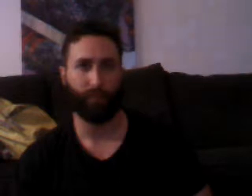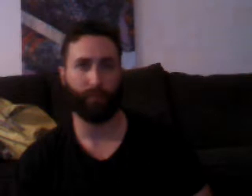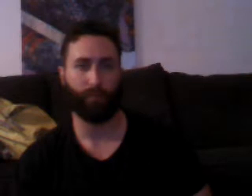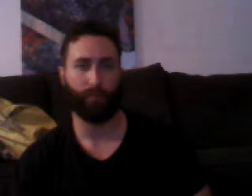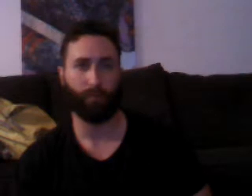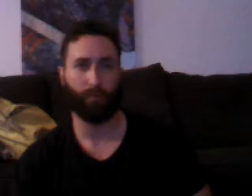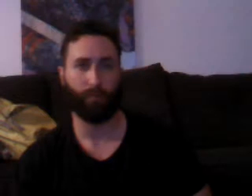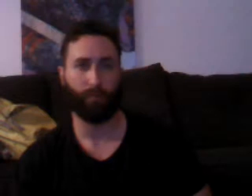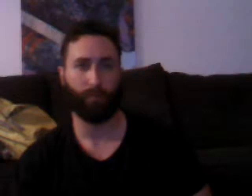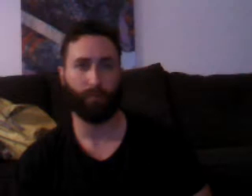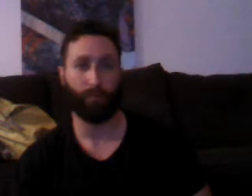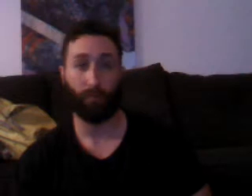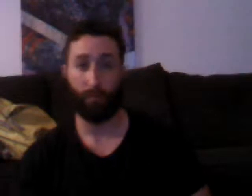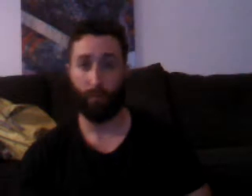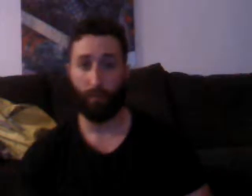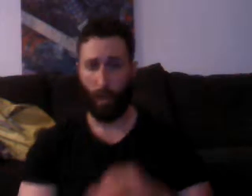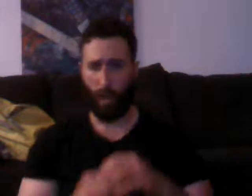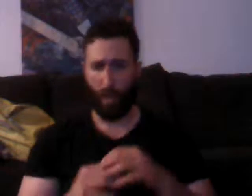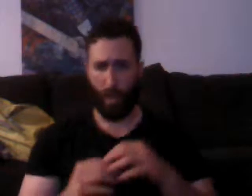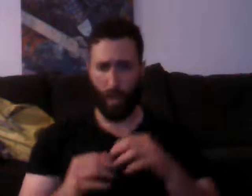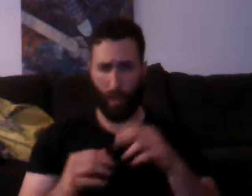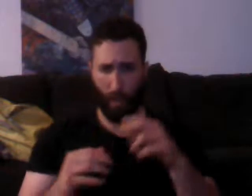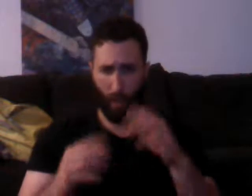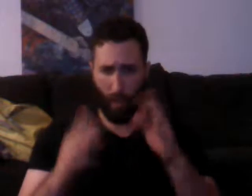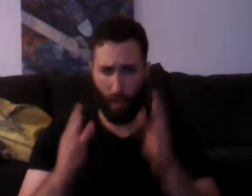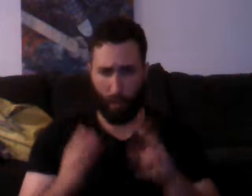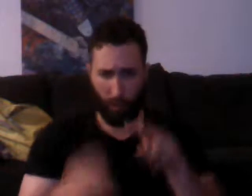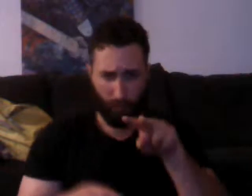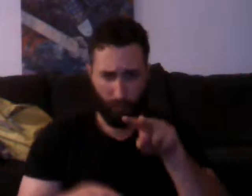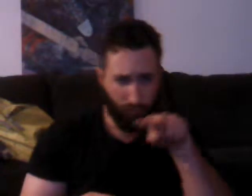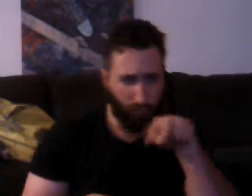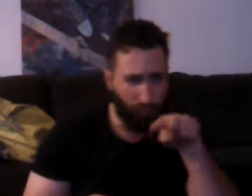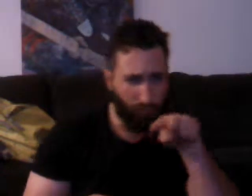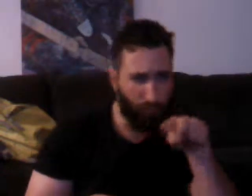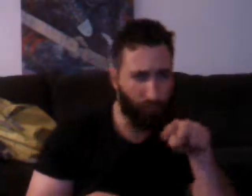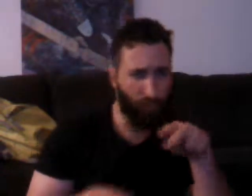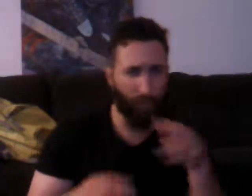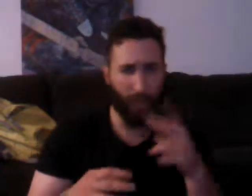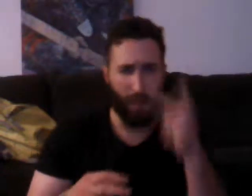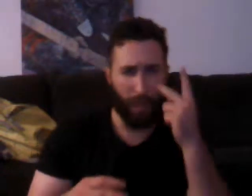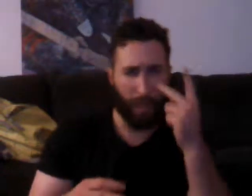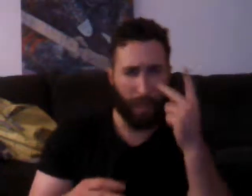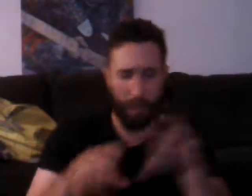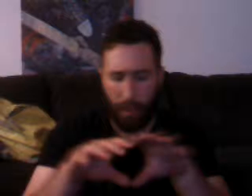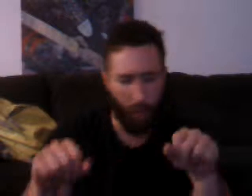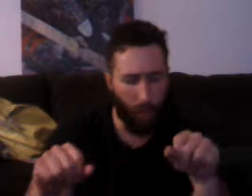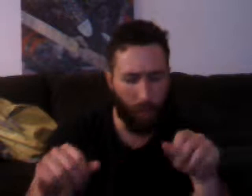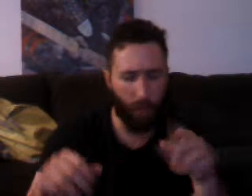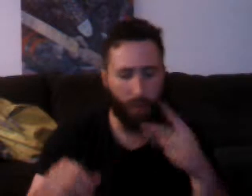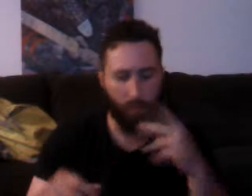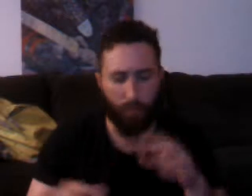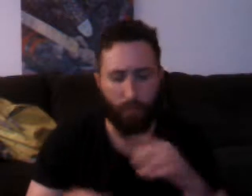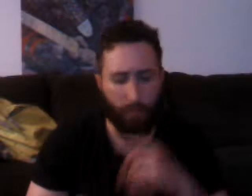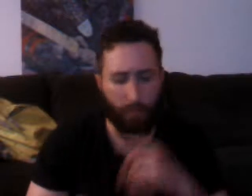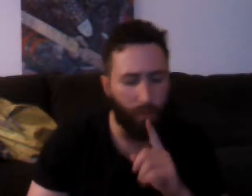An inspector makes sure the casing has been completely removed and that there are no defects in the dogs. Then, it's into a device that looks